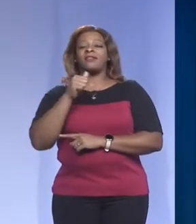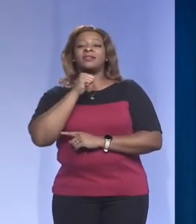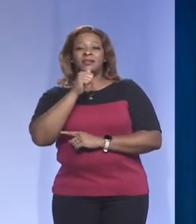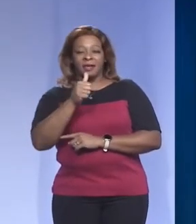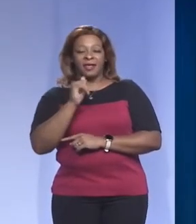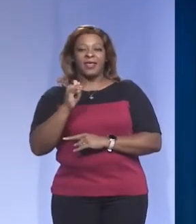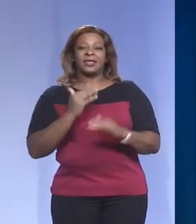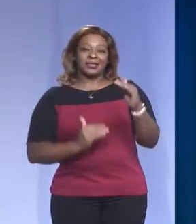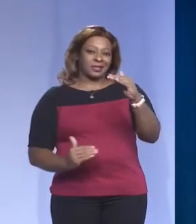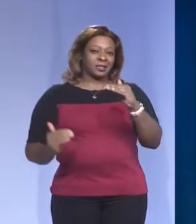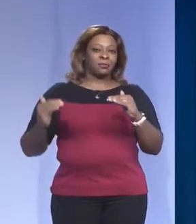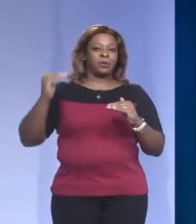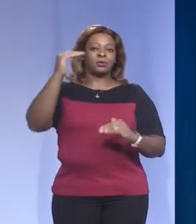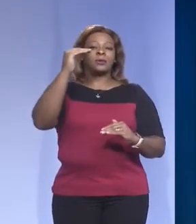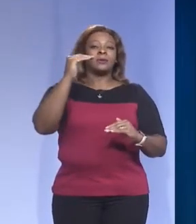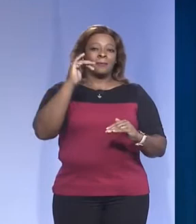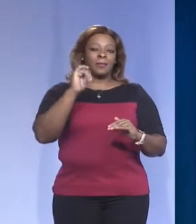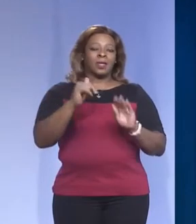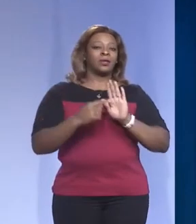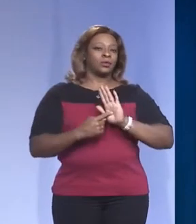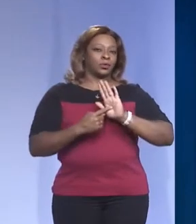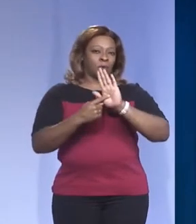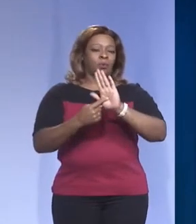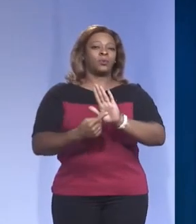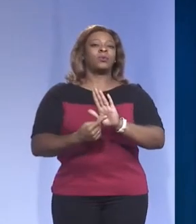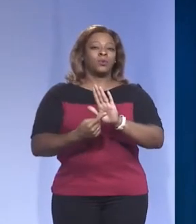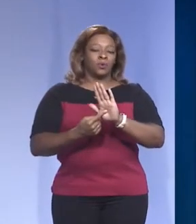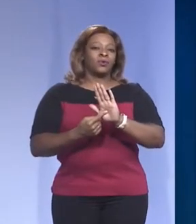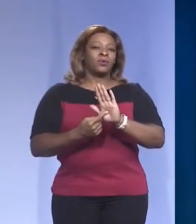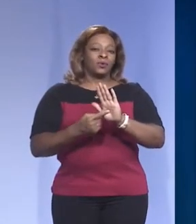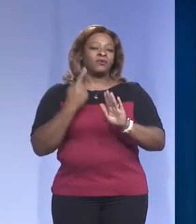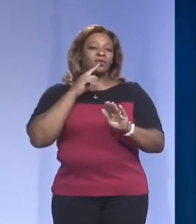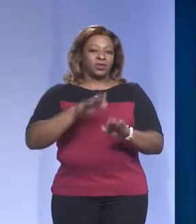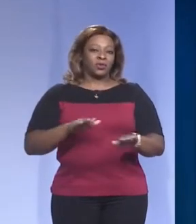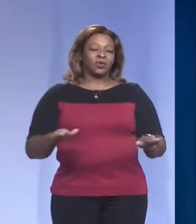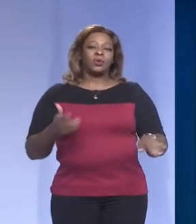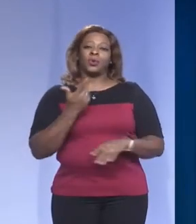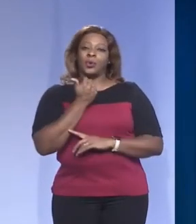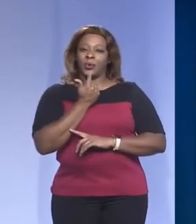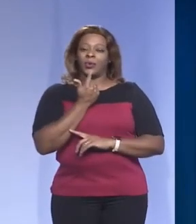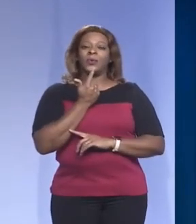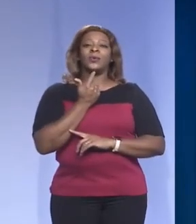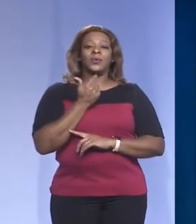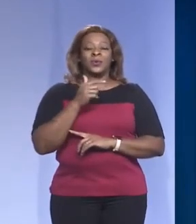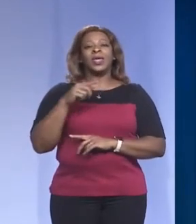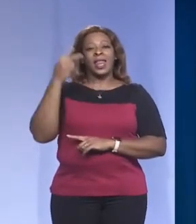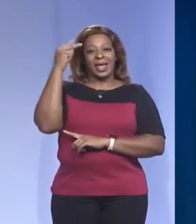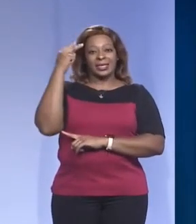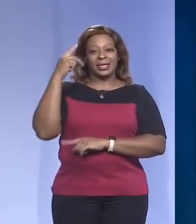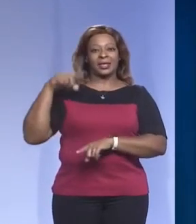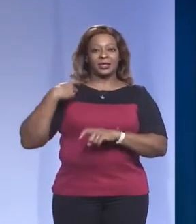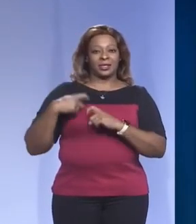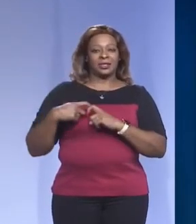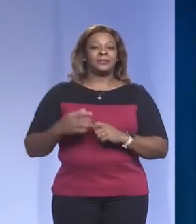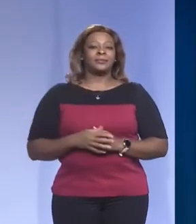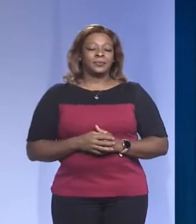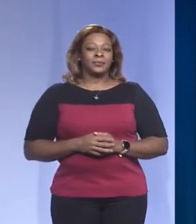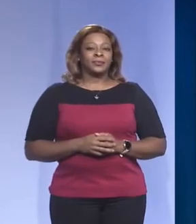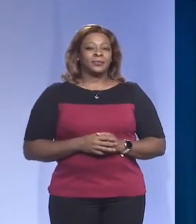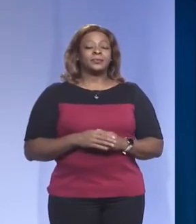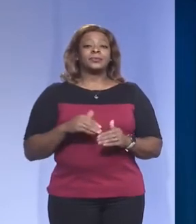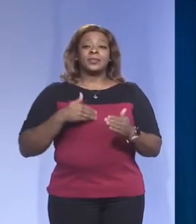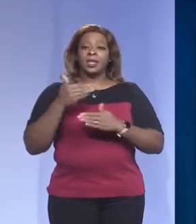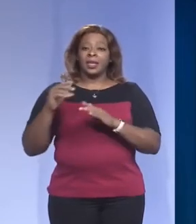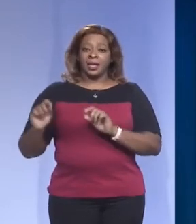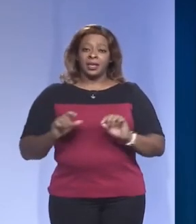a disproportionate overrepresentation for children who are Latino. And next slide,